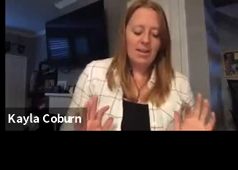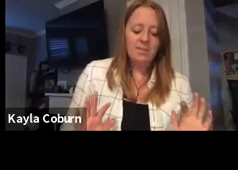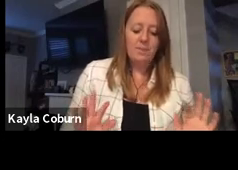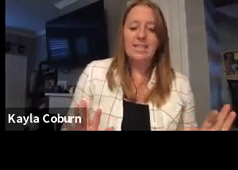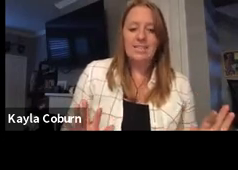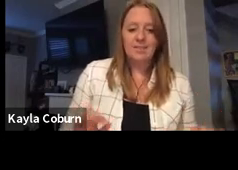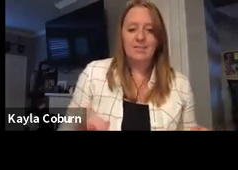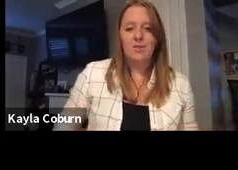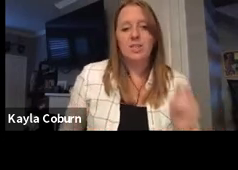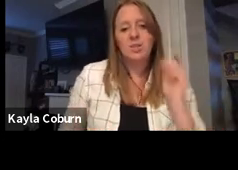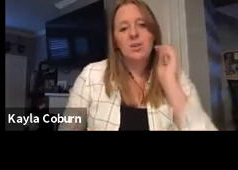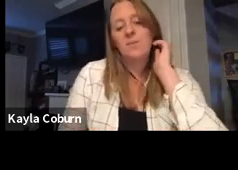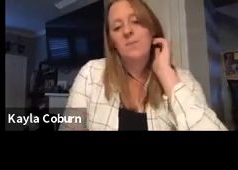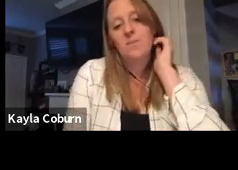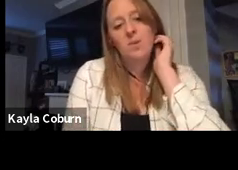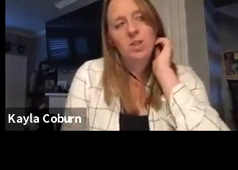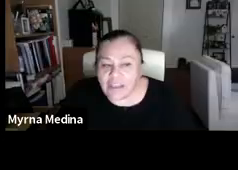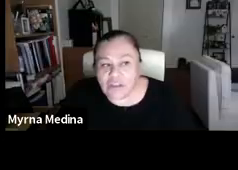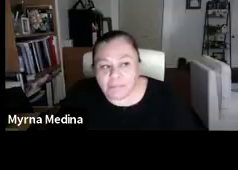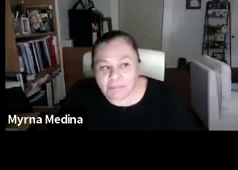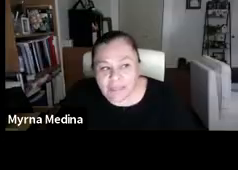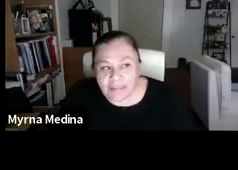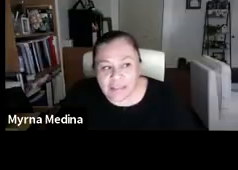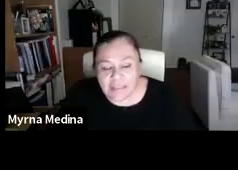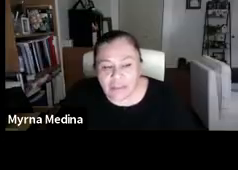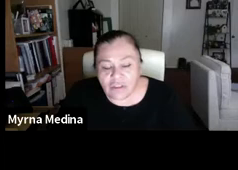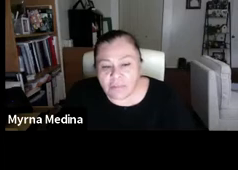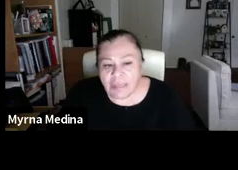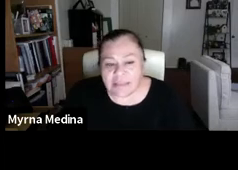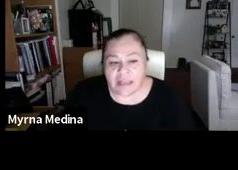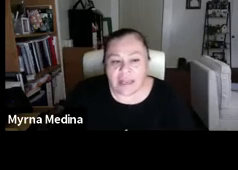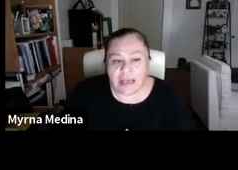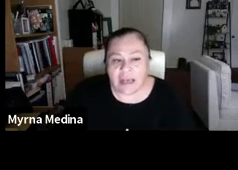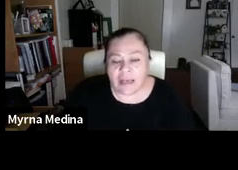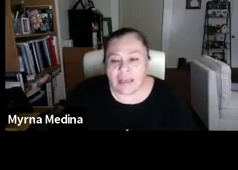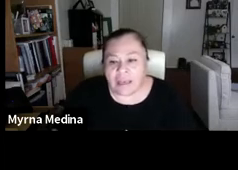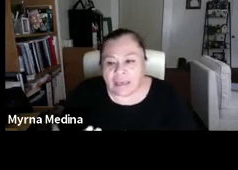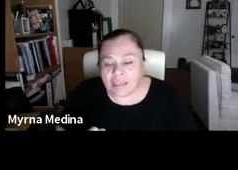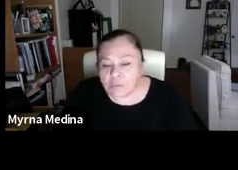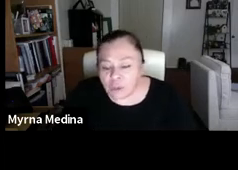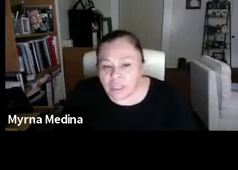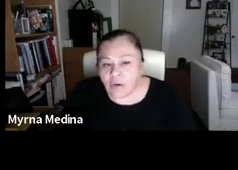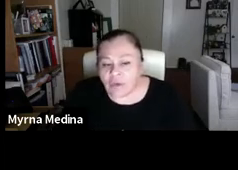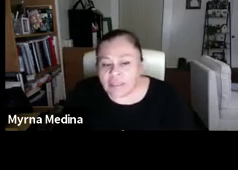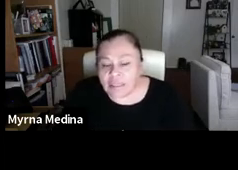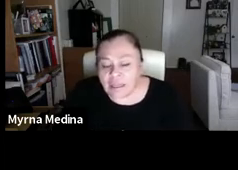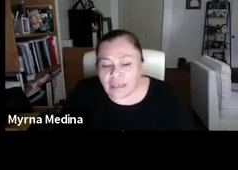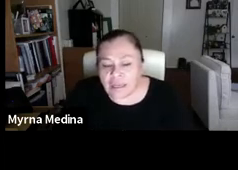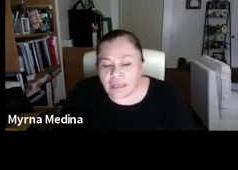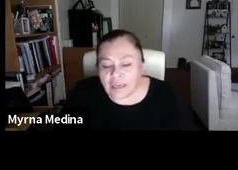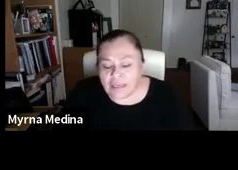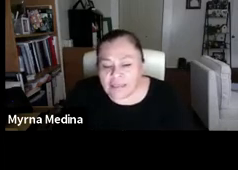more independent for the student. Si ellos, child. si ellos empiezan a responder con